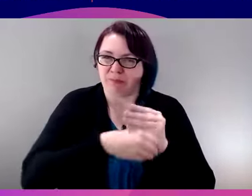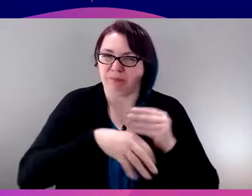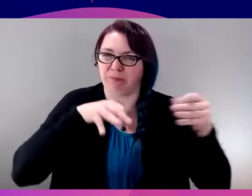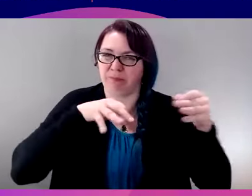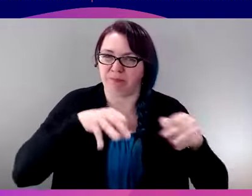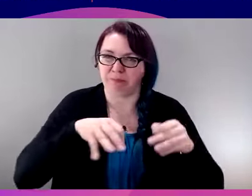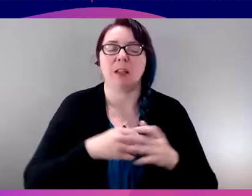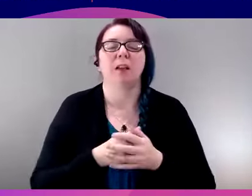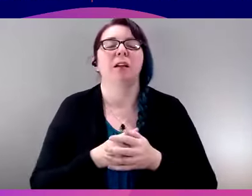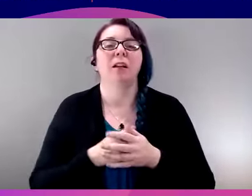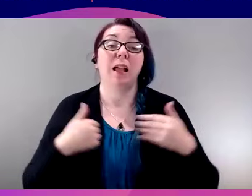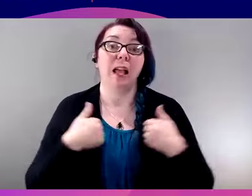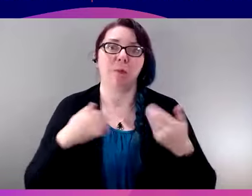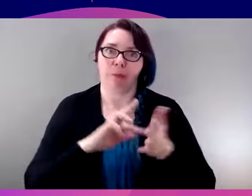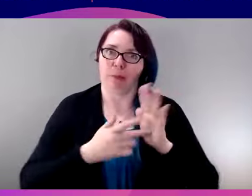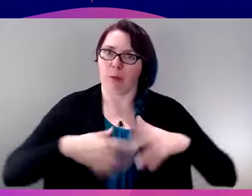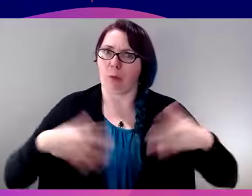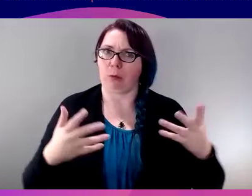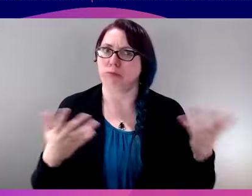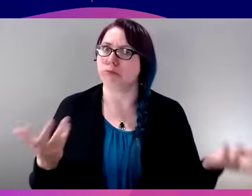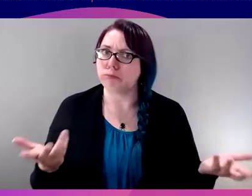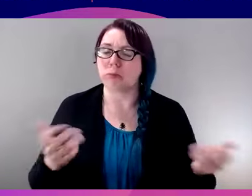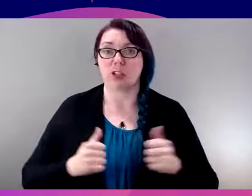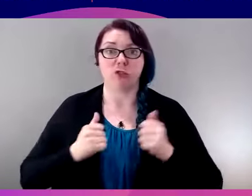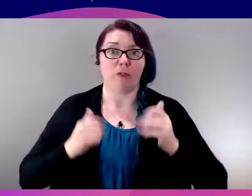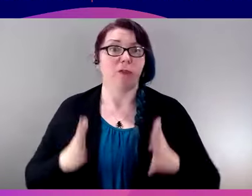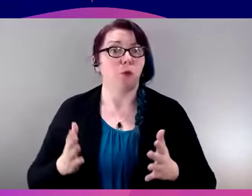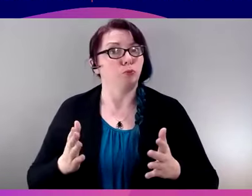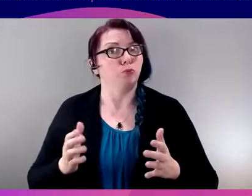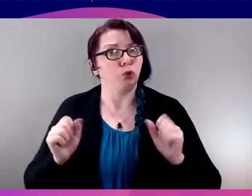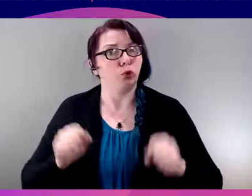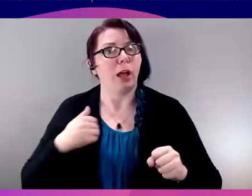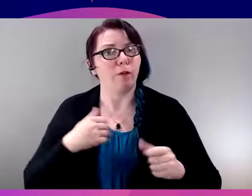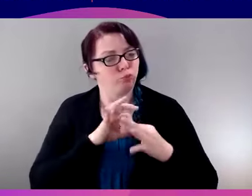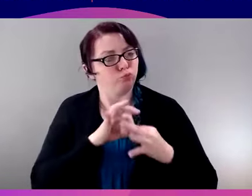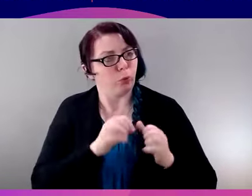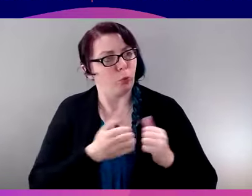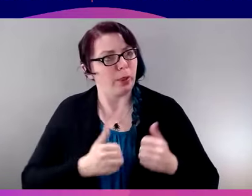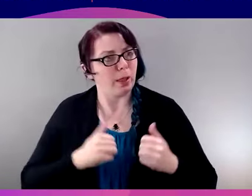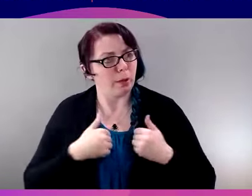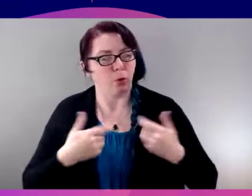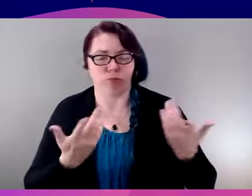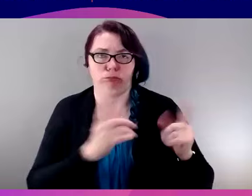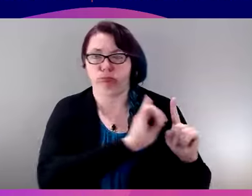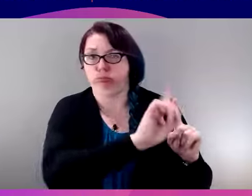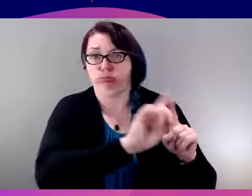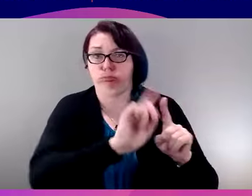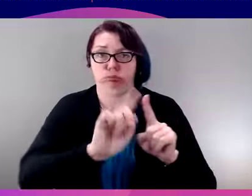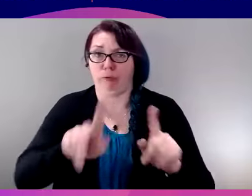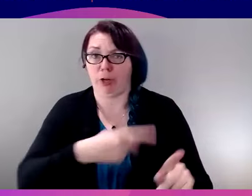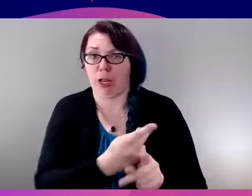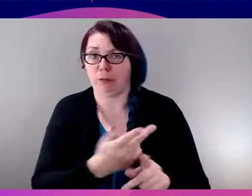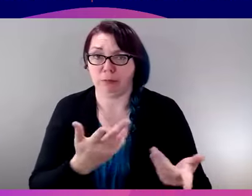are many different kinds of animals that a survivor might have a relationship with or be responsible for. This could